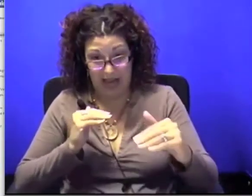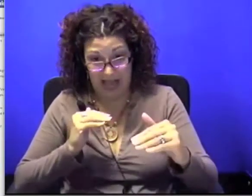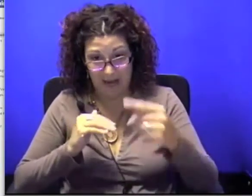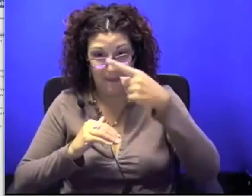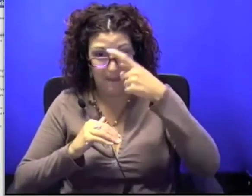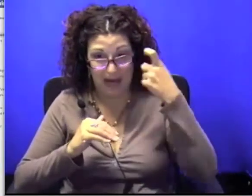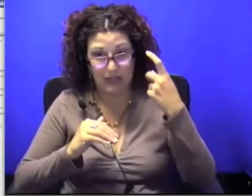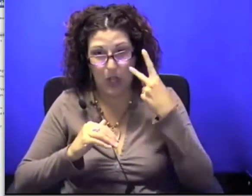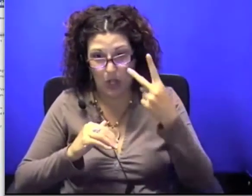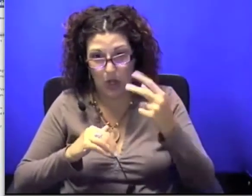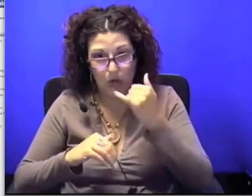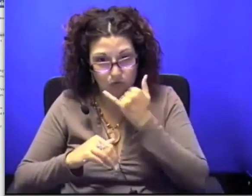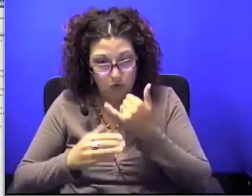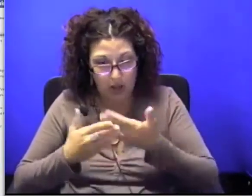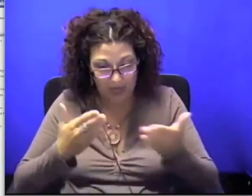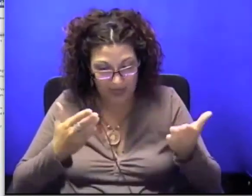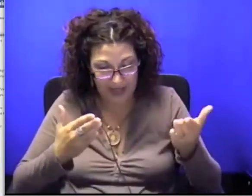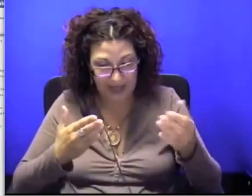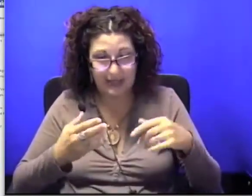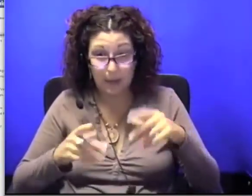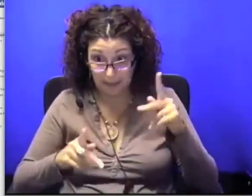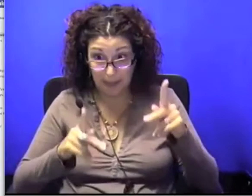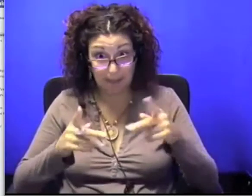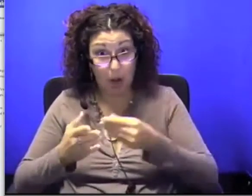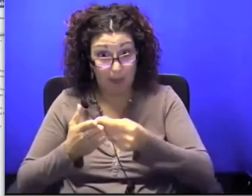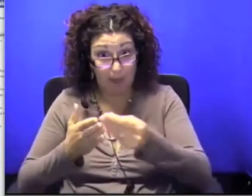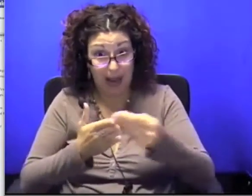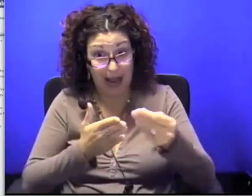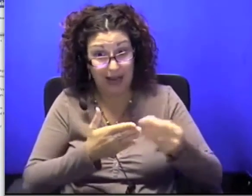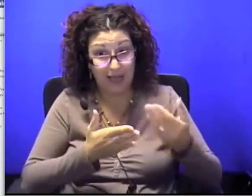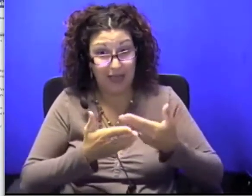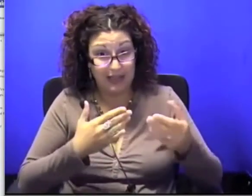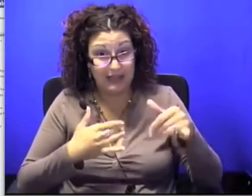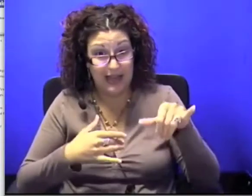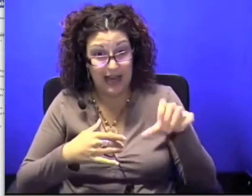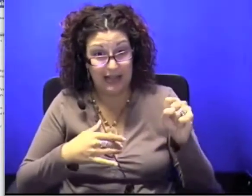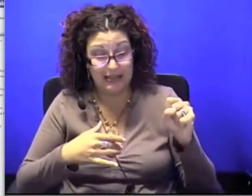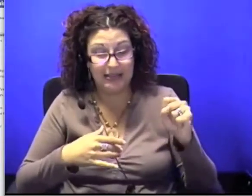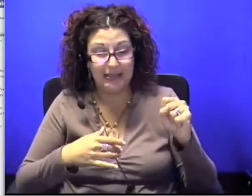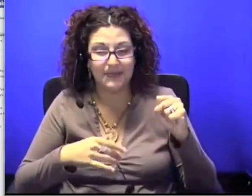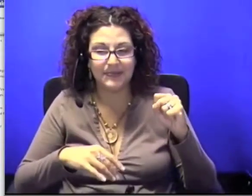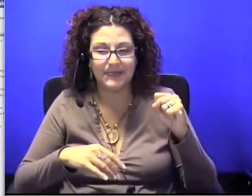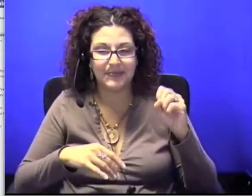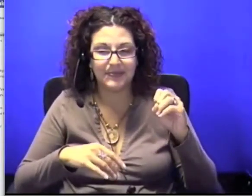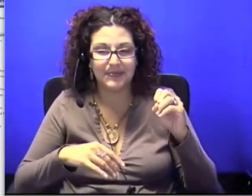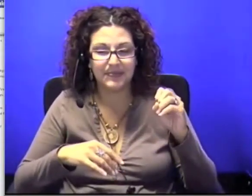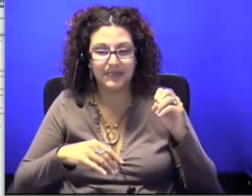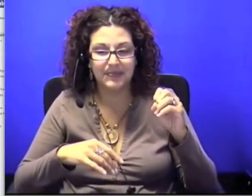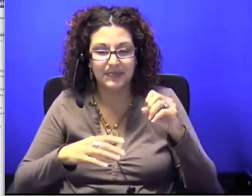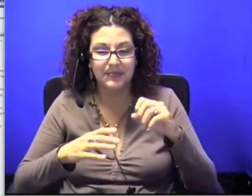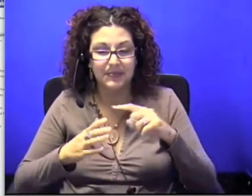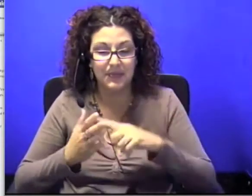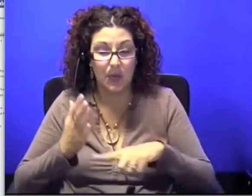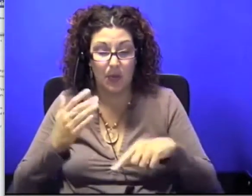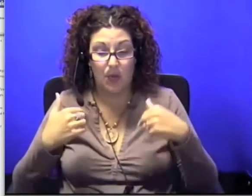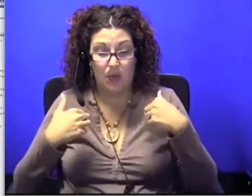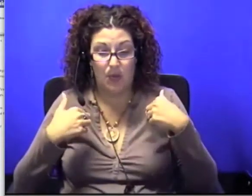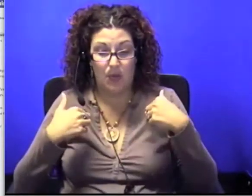it's because they're looking at the wrong things, that the people are buying things. And so what I am